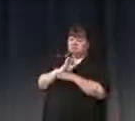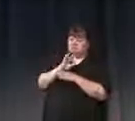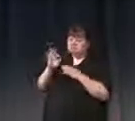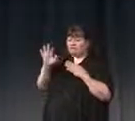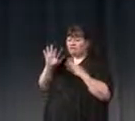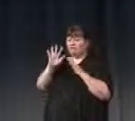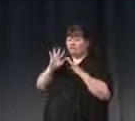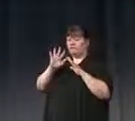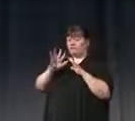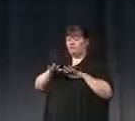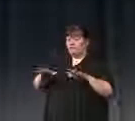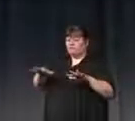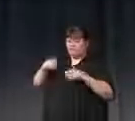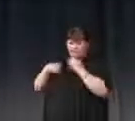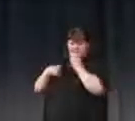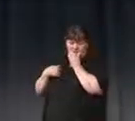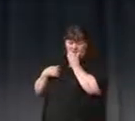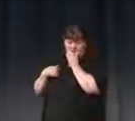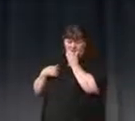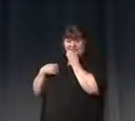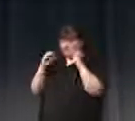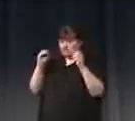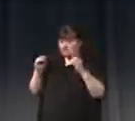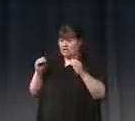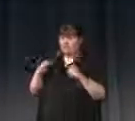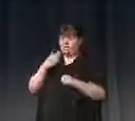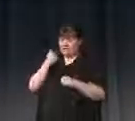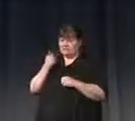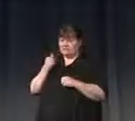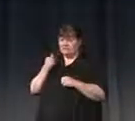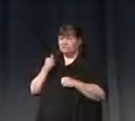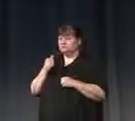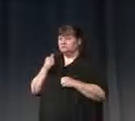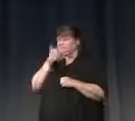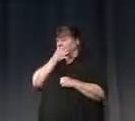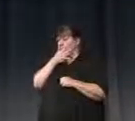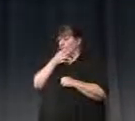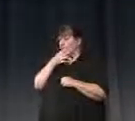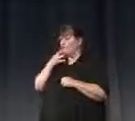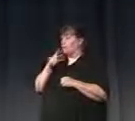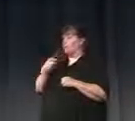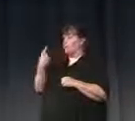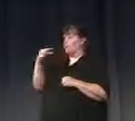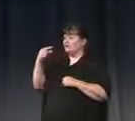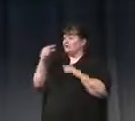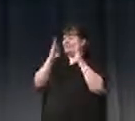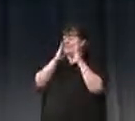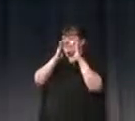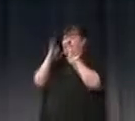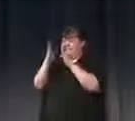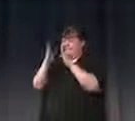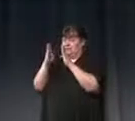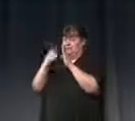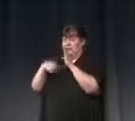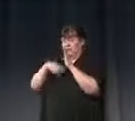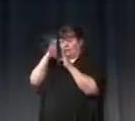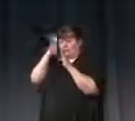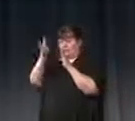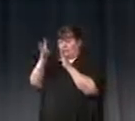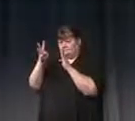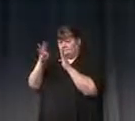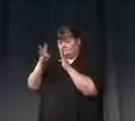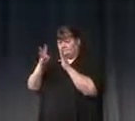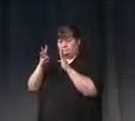reverberation that we give it. And so if there's no reverb, well, they're the best there. But if we look at this green bar, that's the case where we've mimicked the